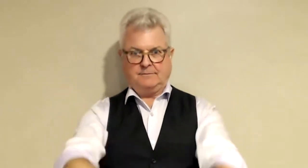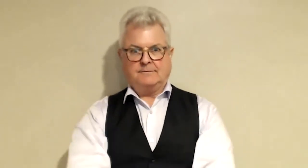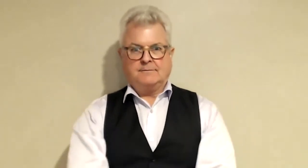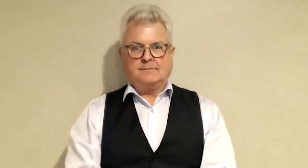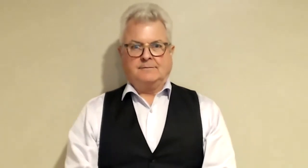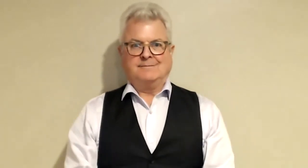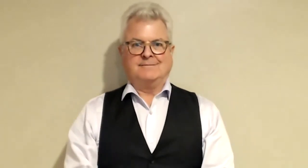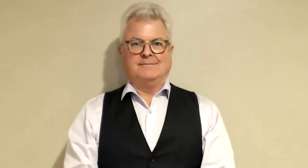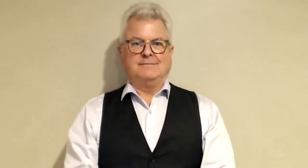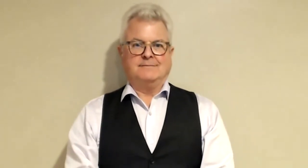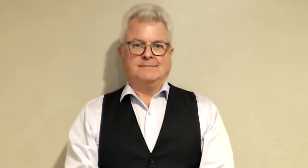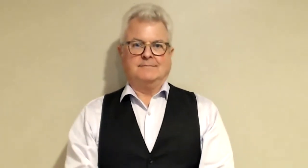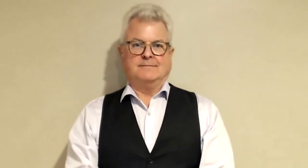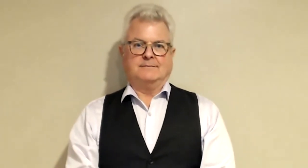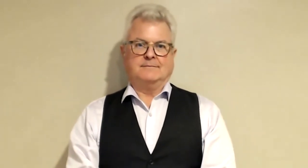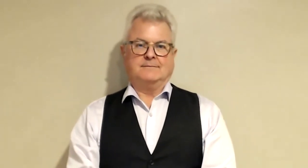8 brands. Here they are as follows.